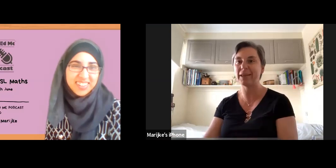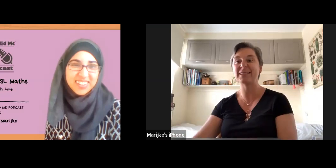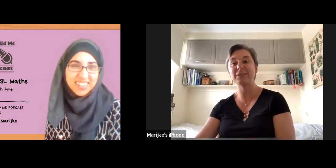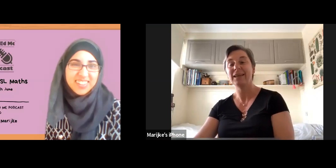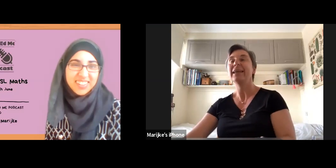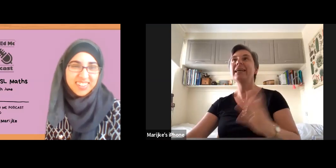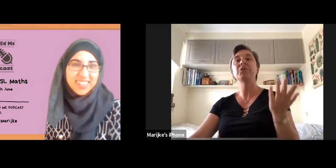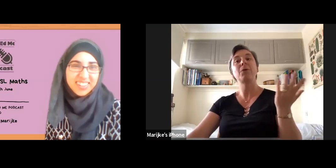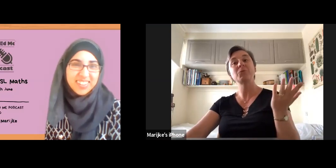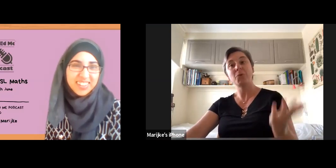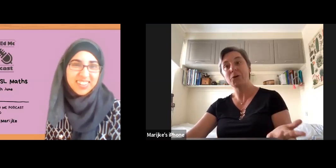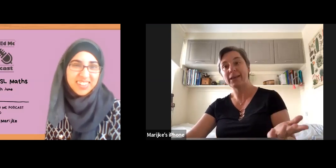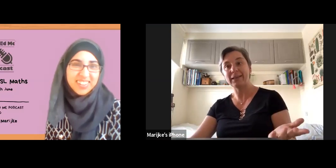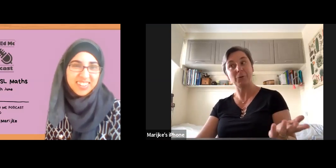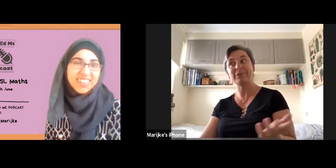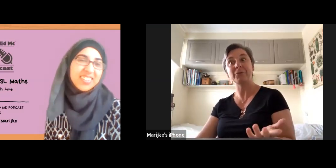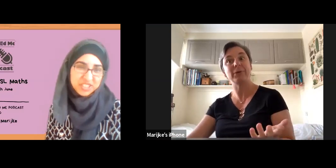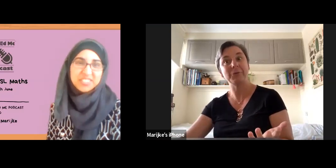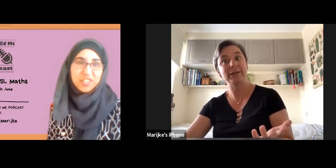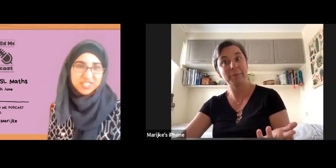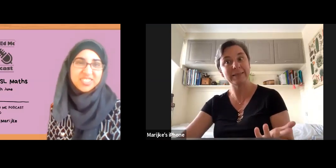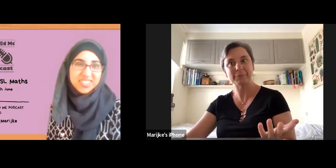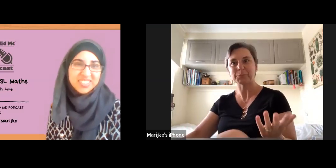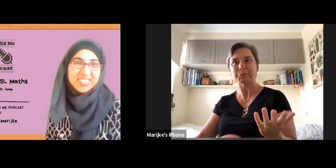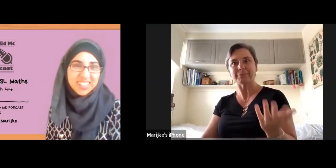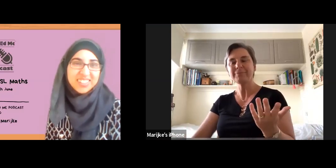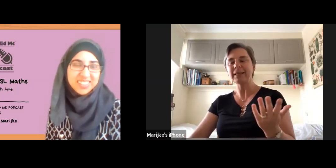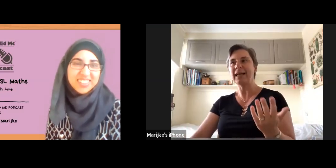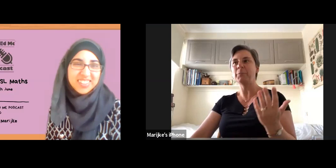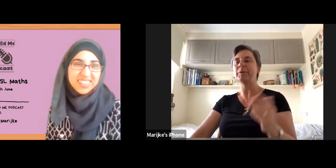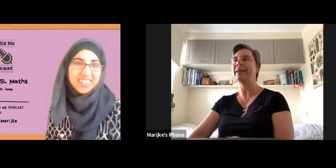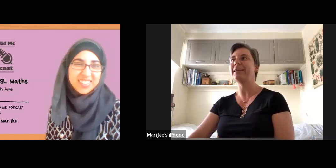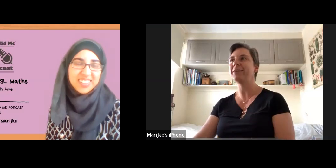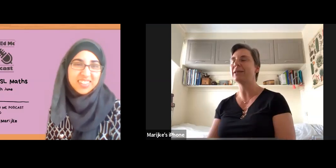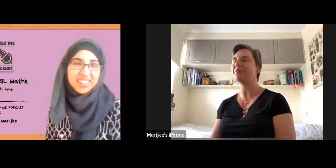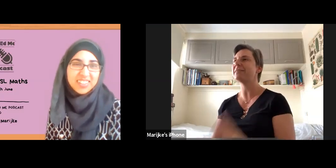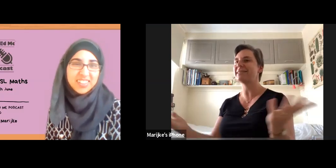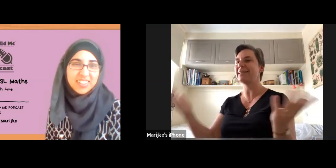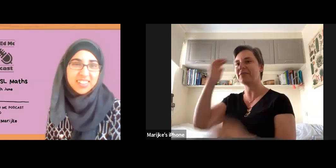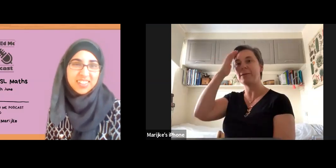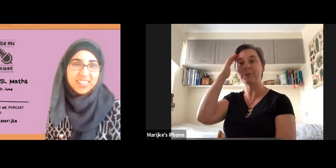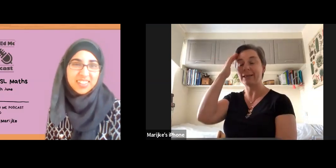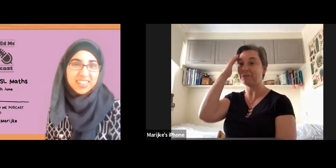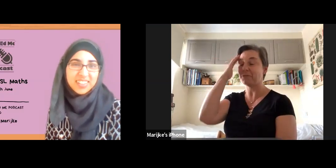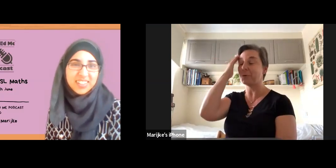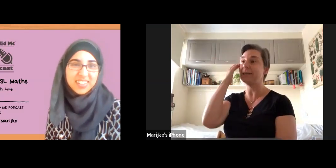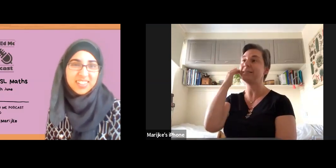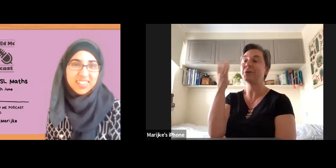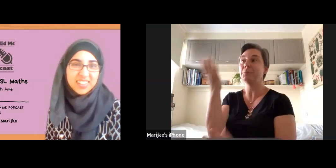So even though I wasn't working, I was still really busy. But that that fantastic life came to an end after 4 years. So back